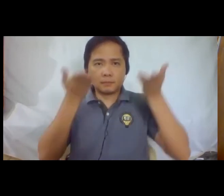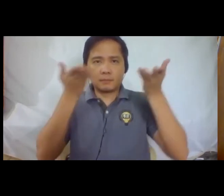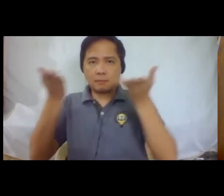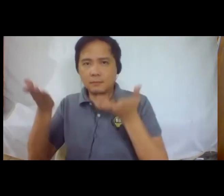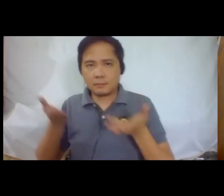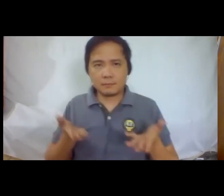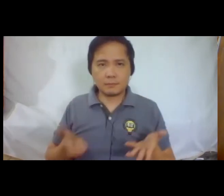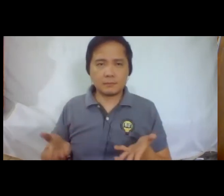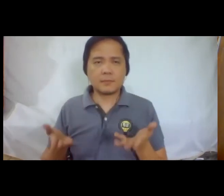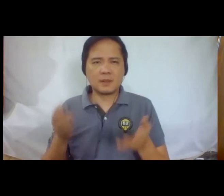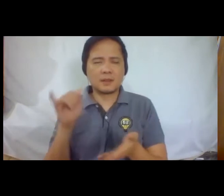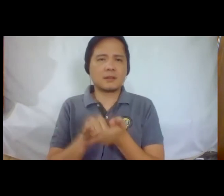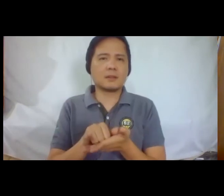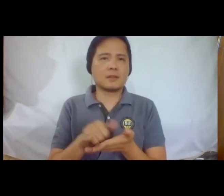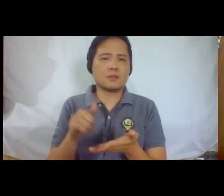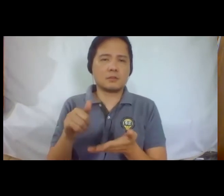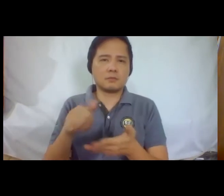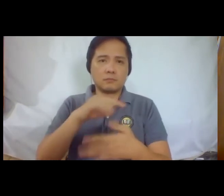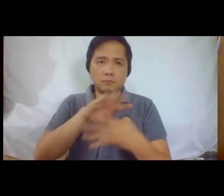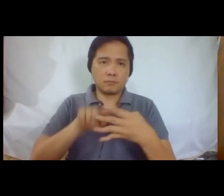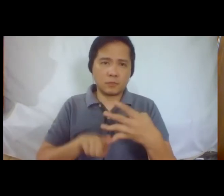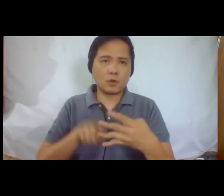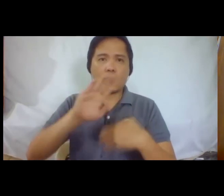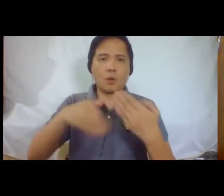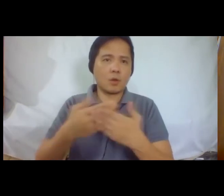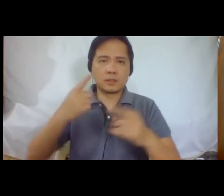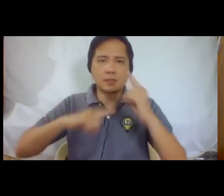And usually that will give you all the signs you need